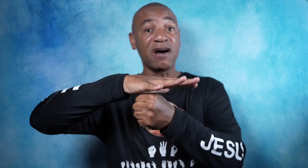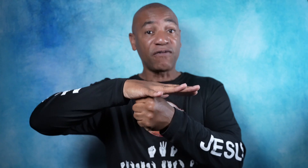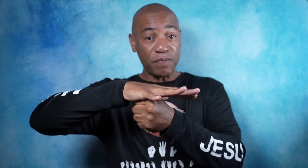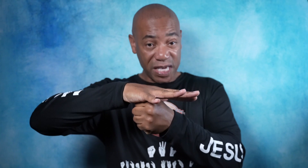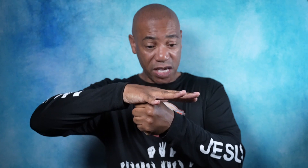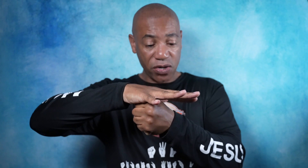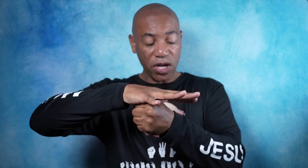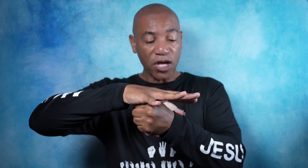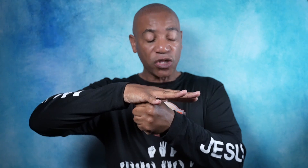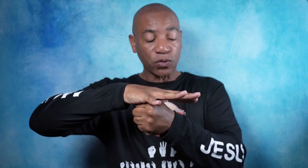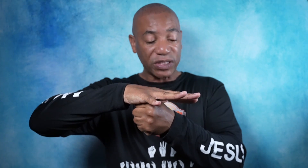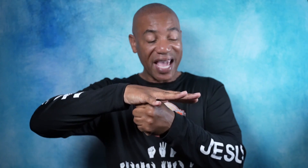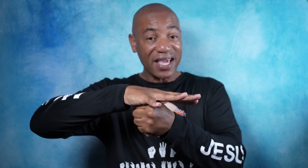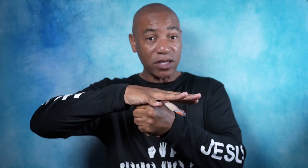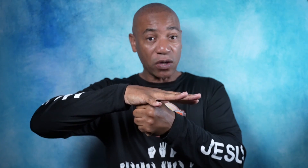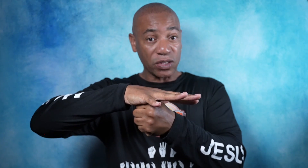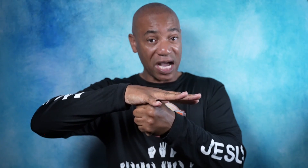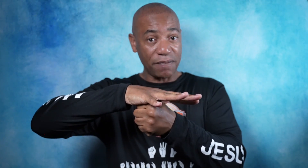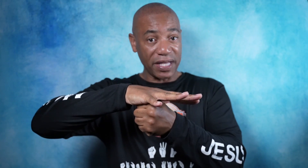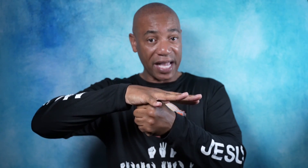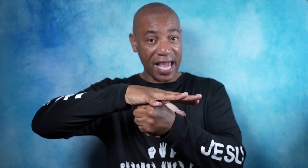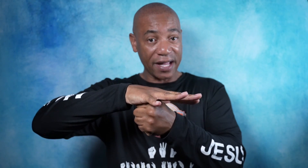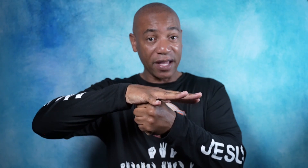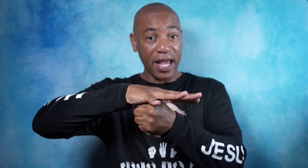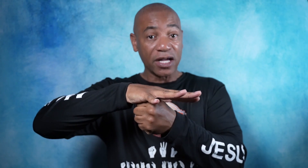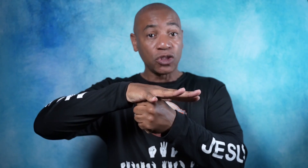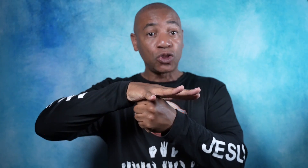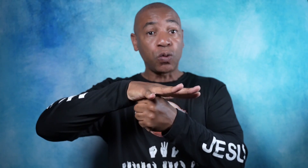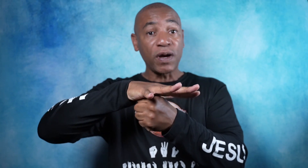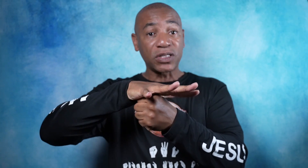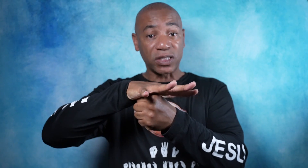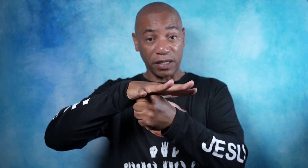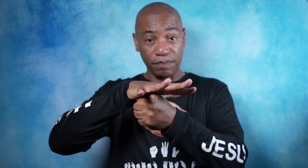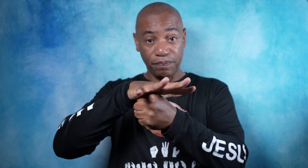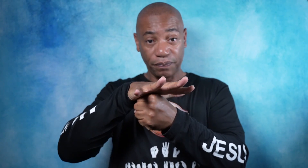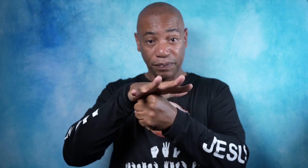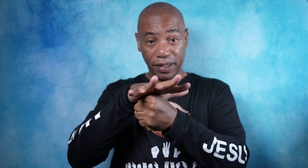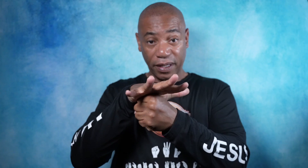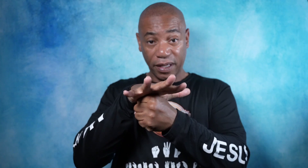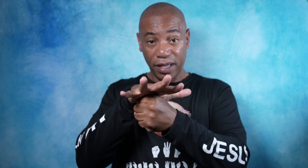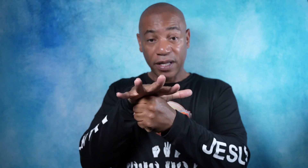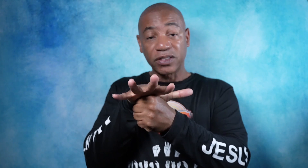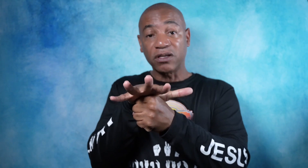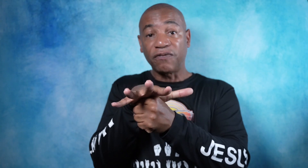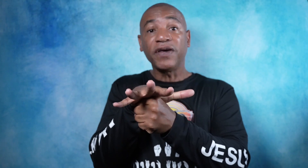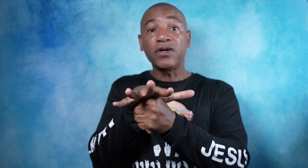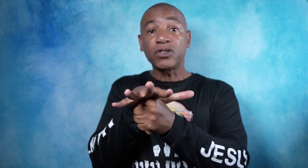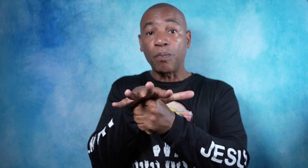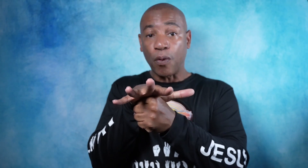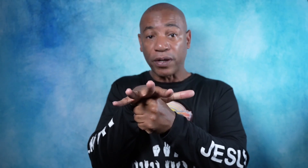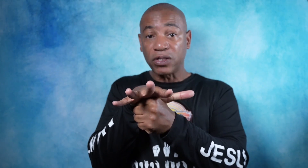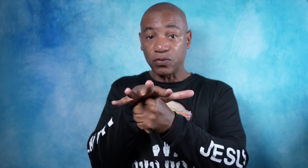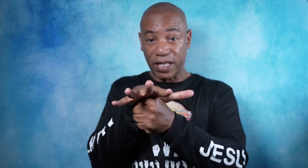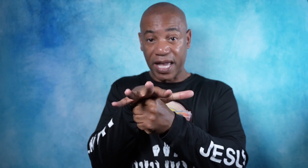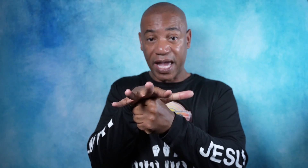from here, you'll take your dominant hand, twist them till the fingers are pointing straight ahead.